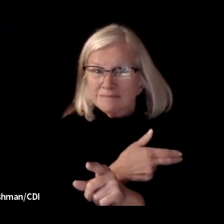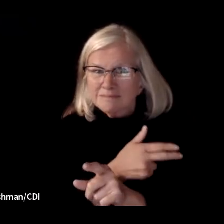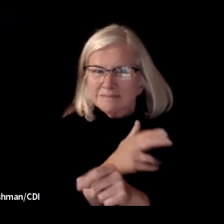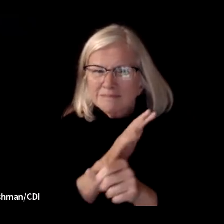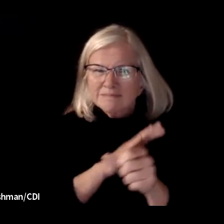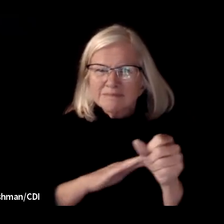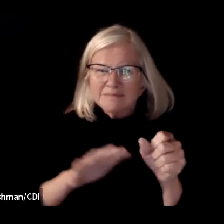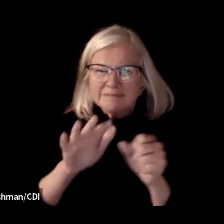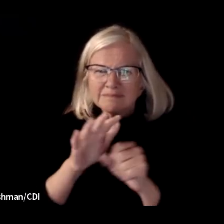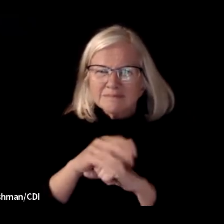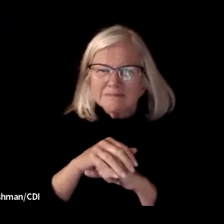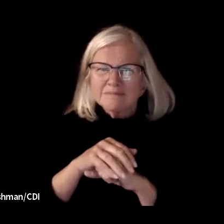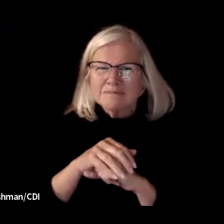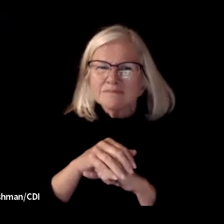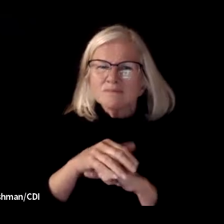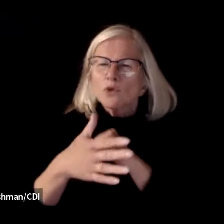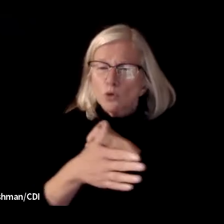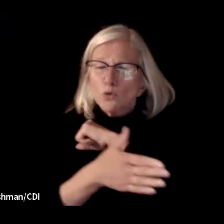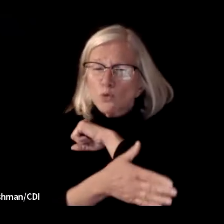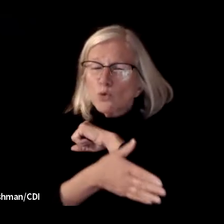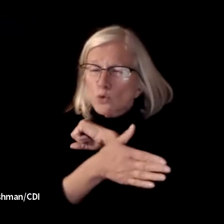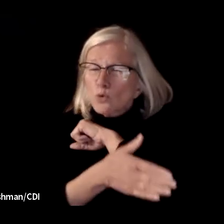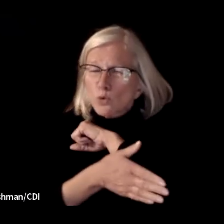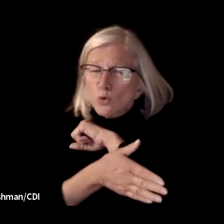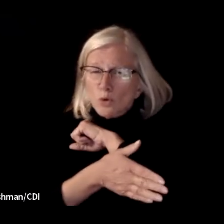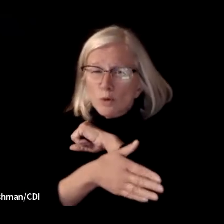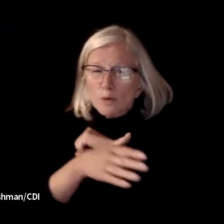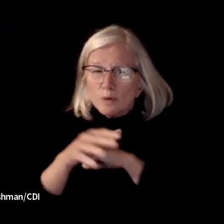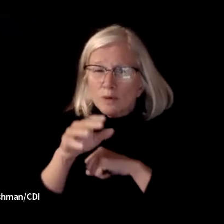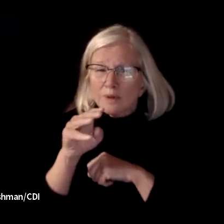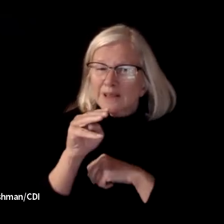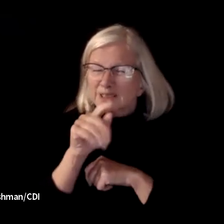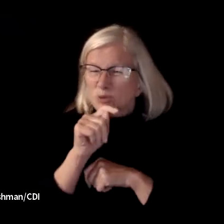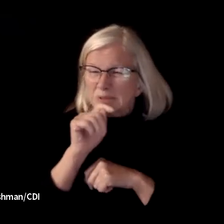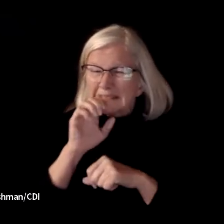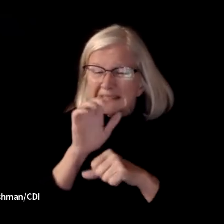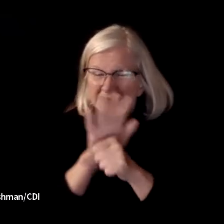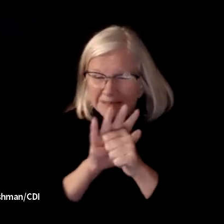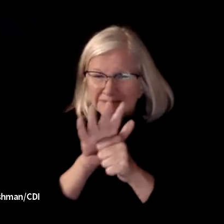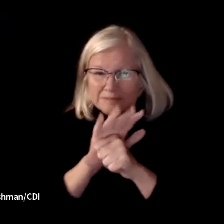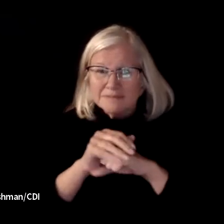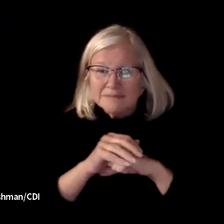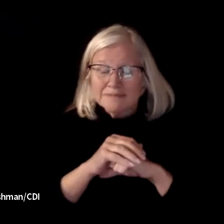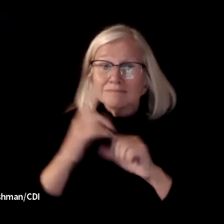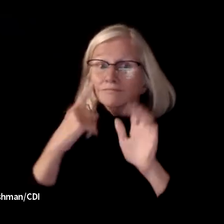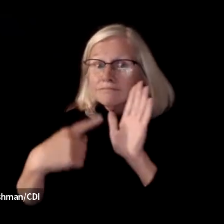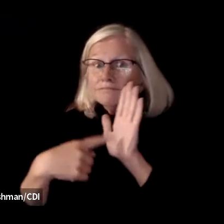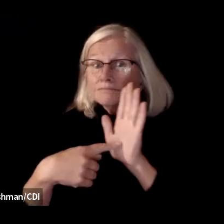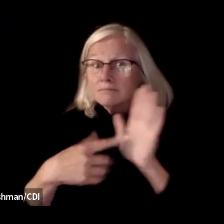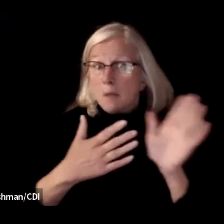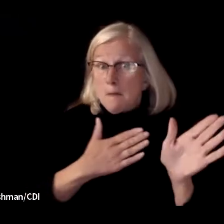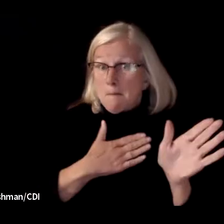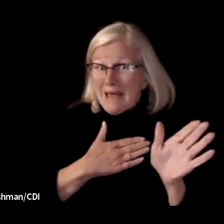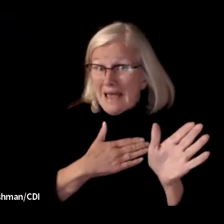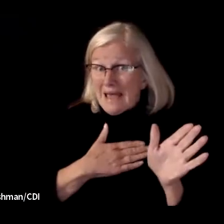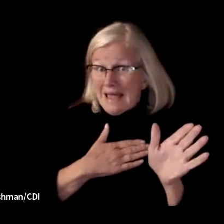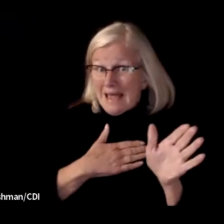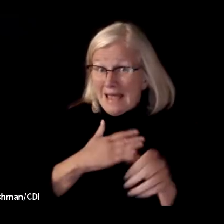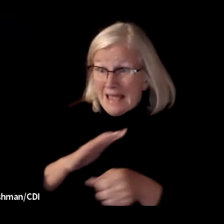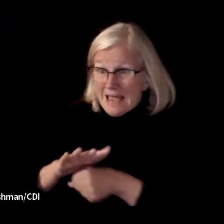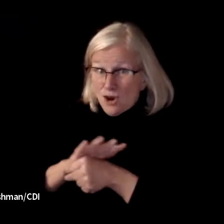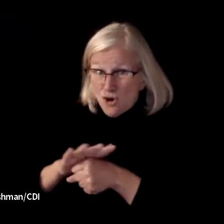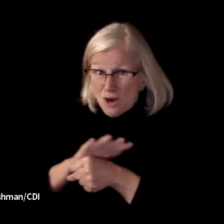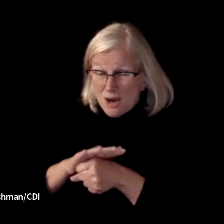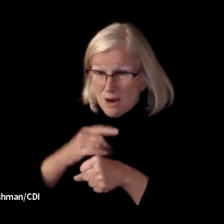rural areas as well as metro. And by way of example, while my primary focus in our community is our service area and the patients that we